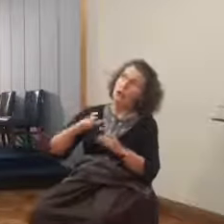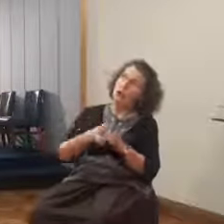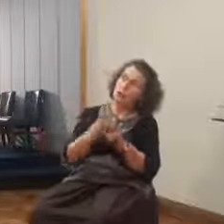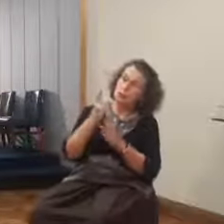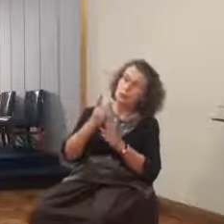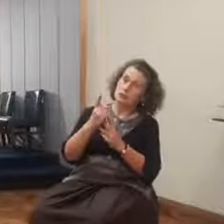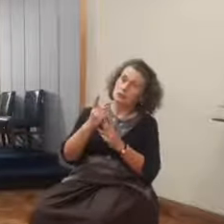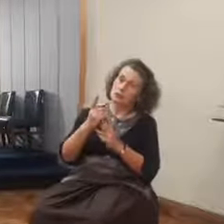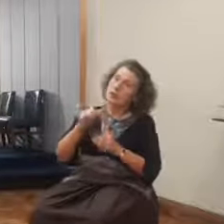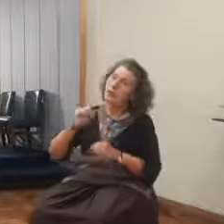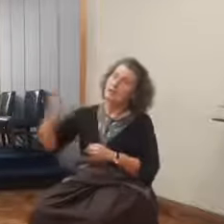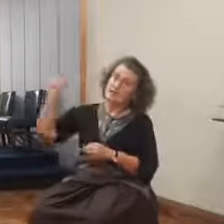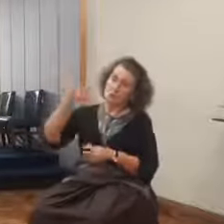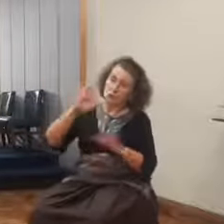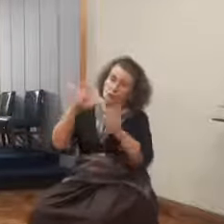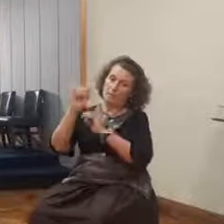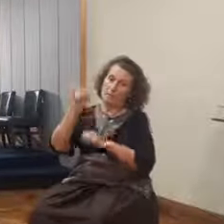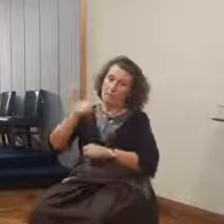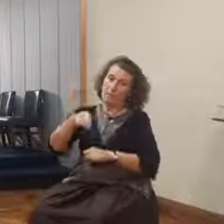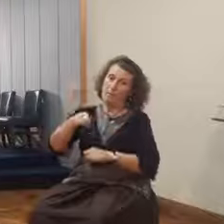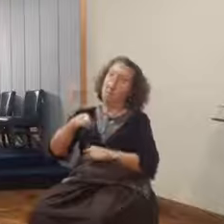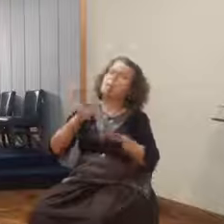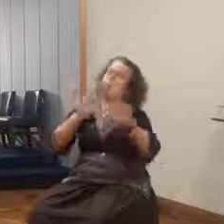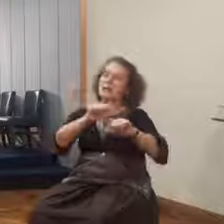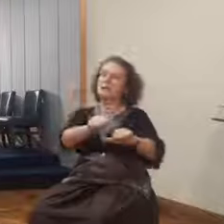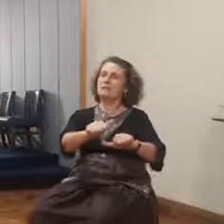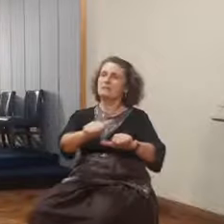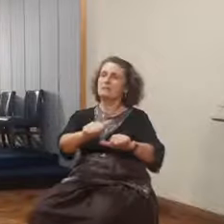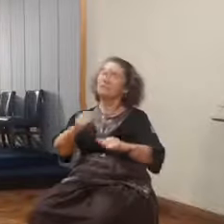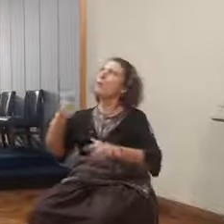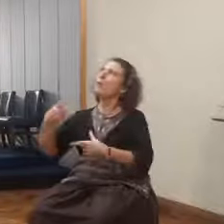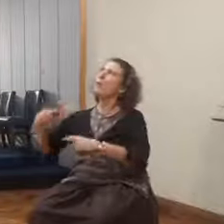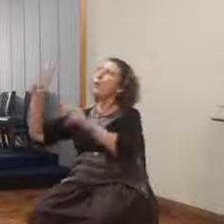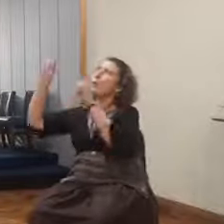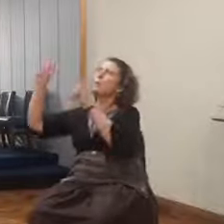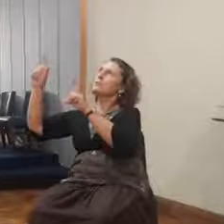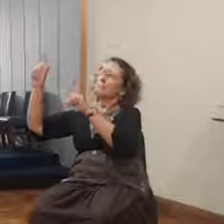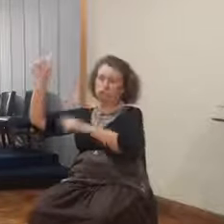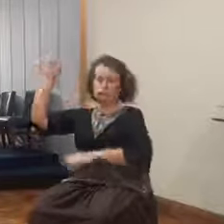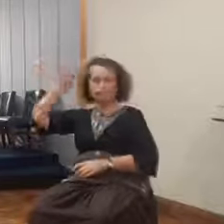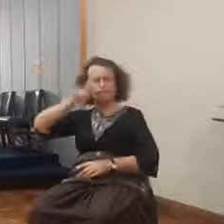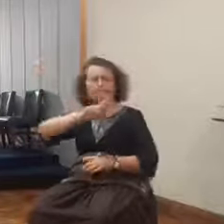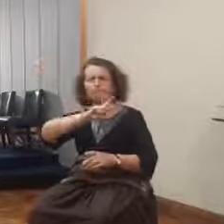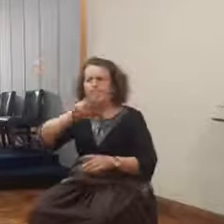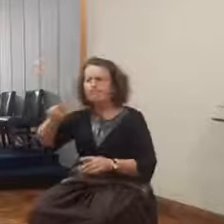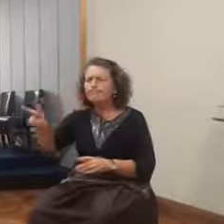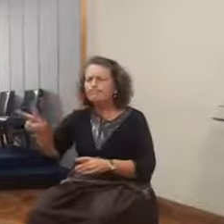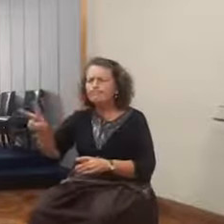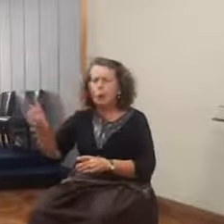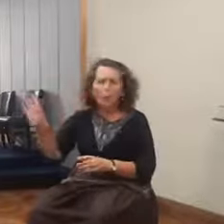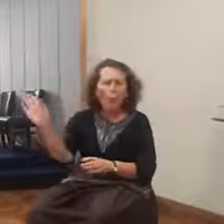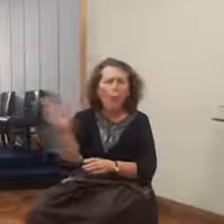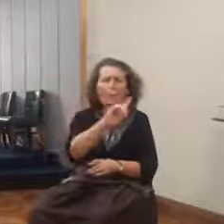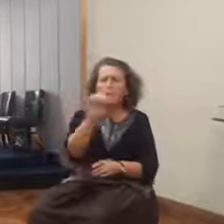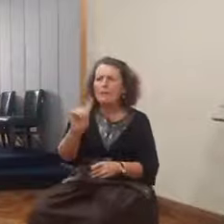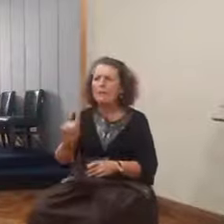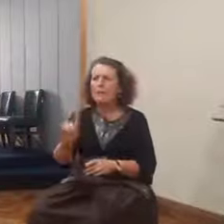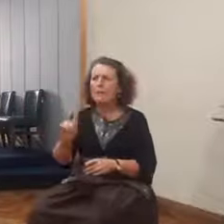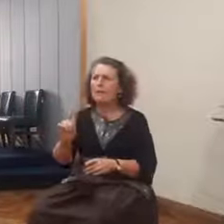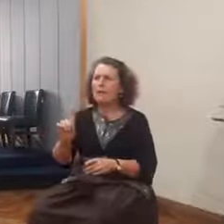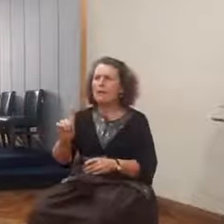his own inheritance. The Lord looketh from heaven, he beholdeth all the sons of men. From the place of